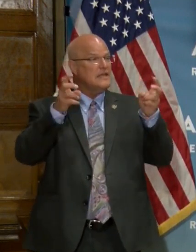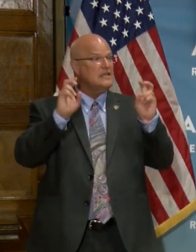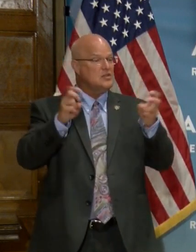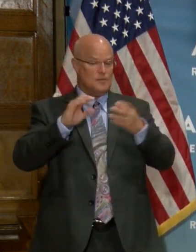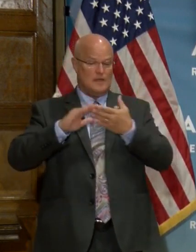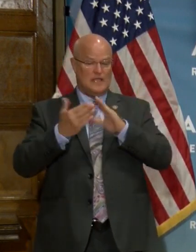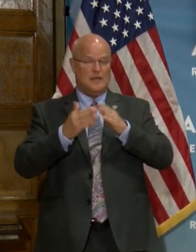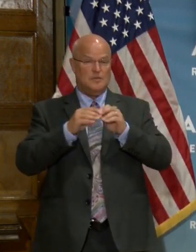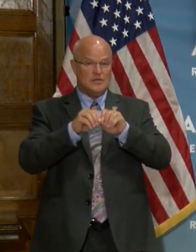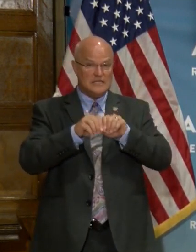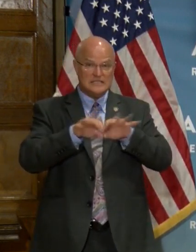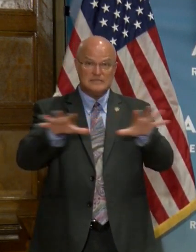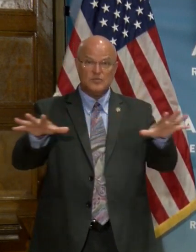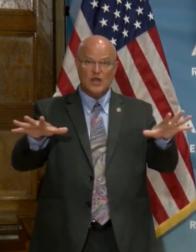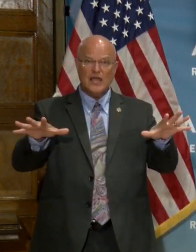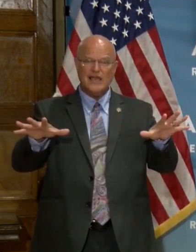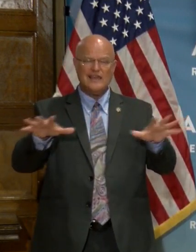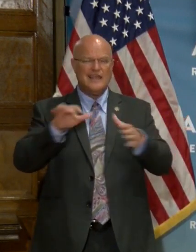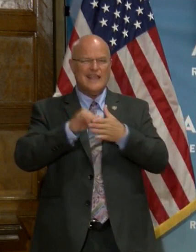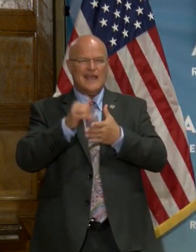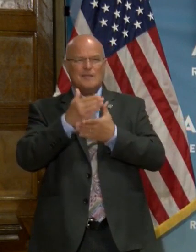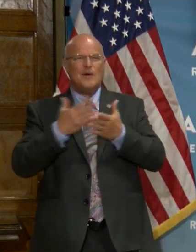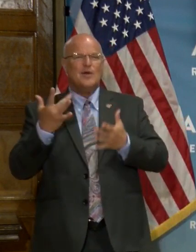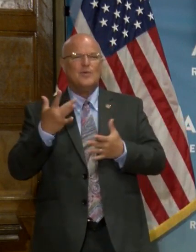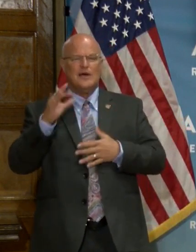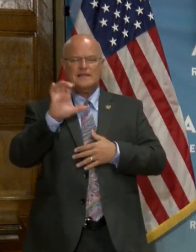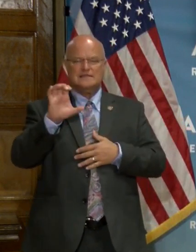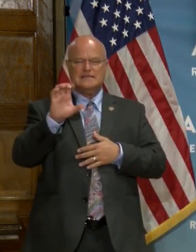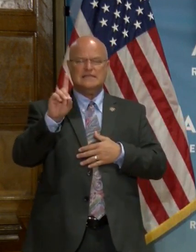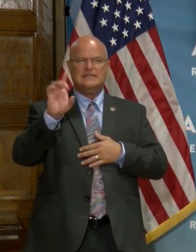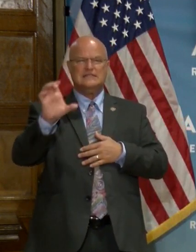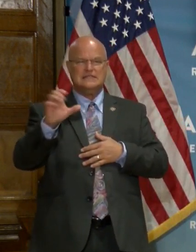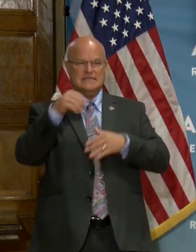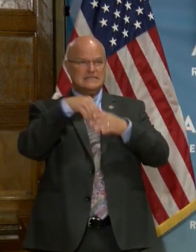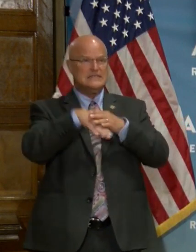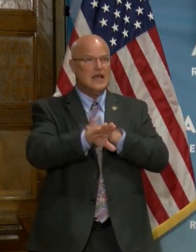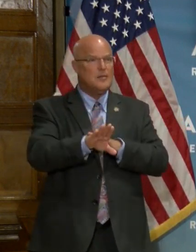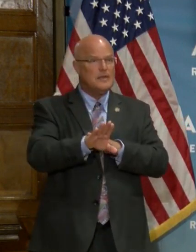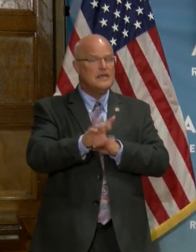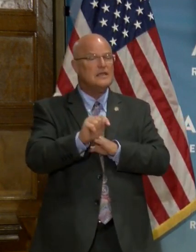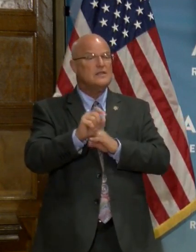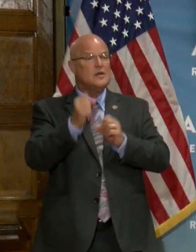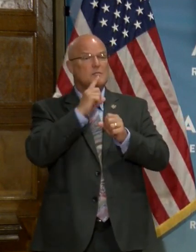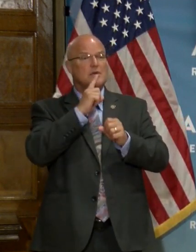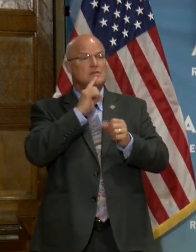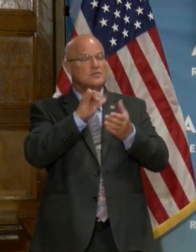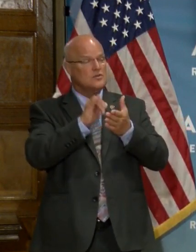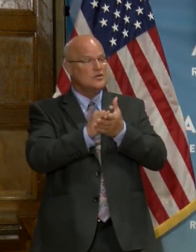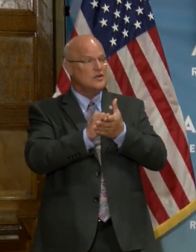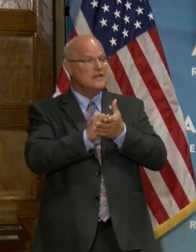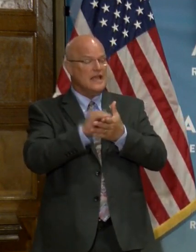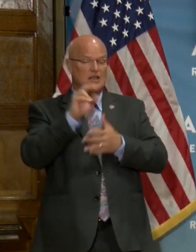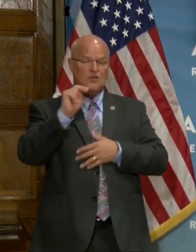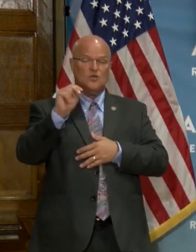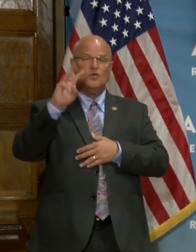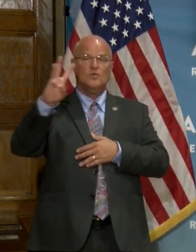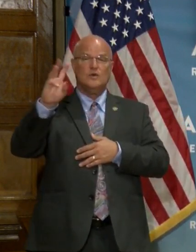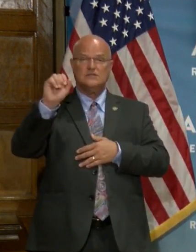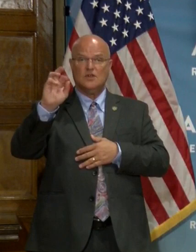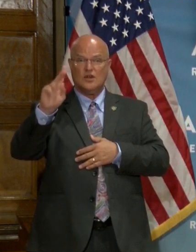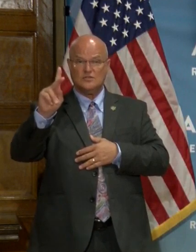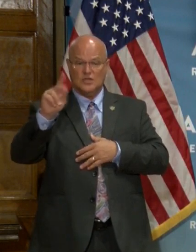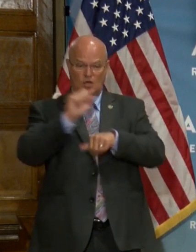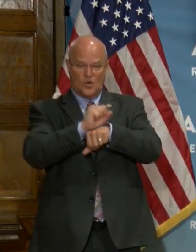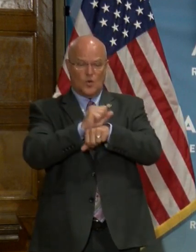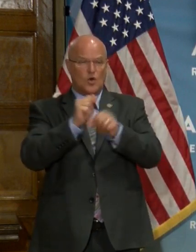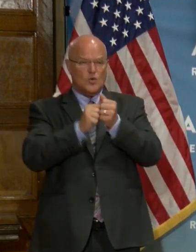the community spread, you know, that's part of why the CDC has come in to make sure in Northwest Arkansas, as we